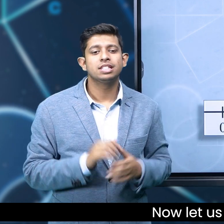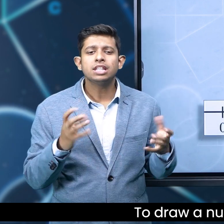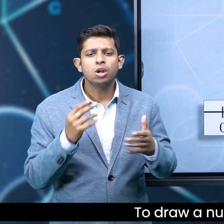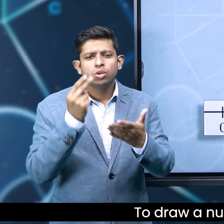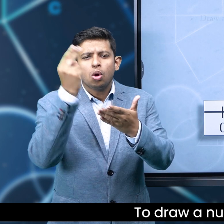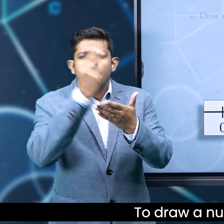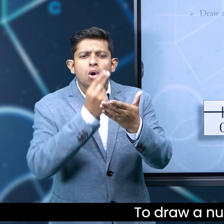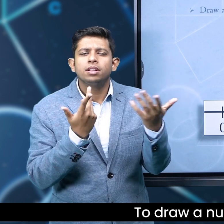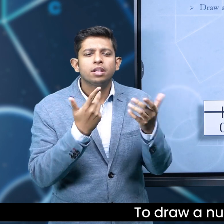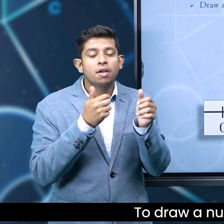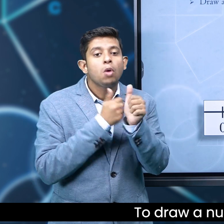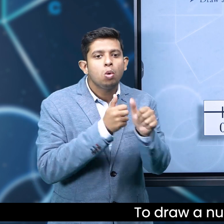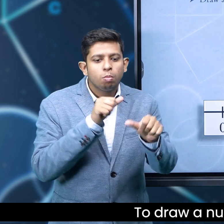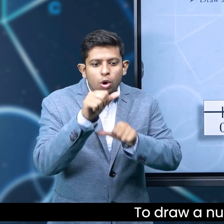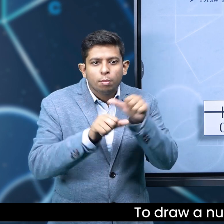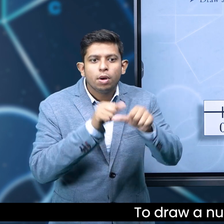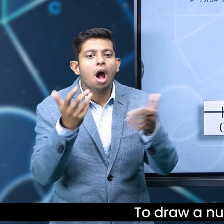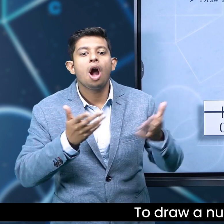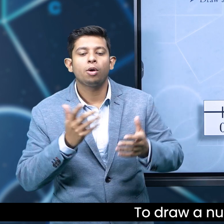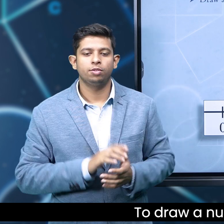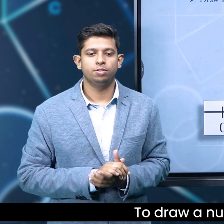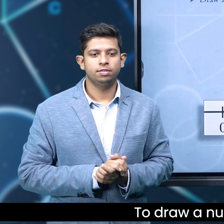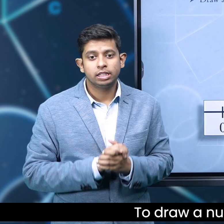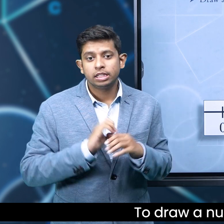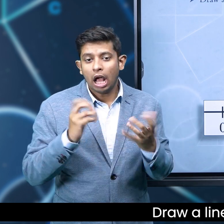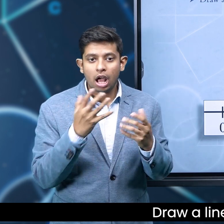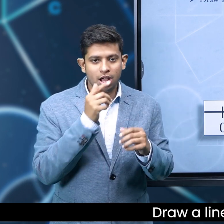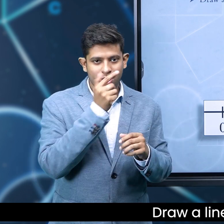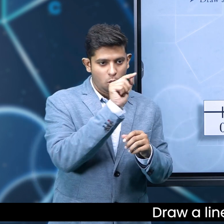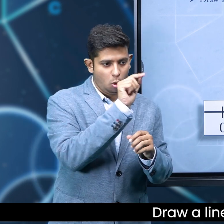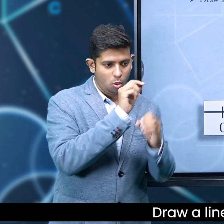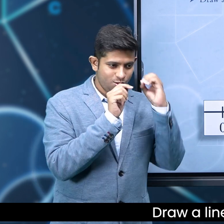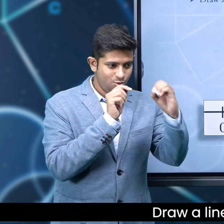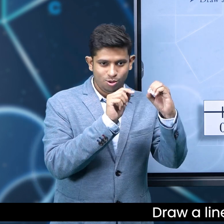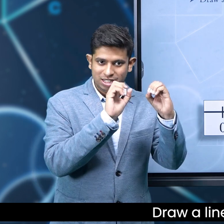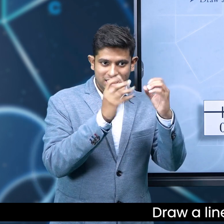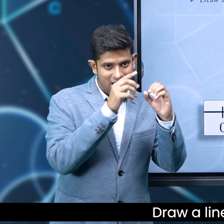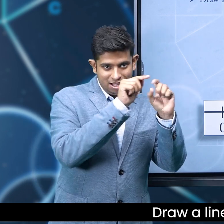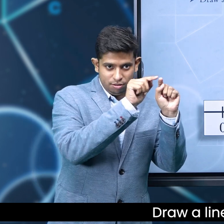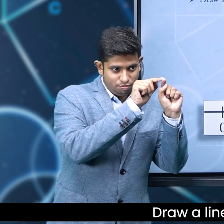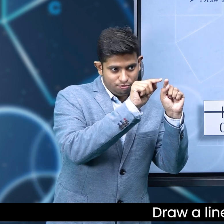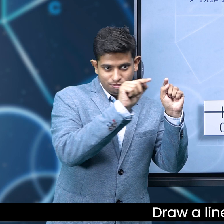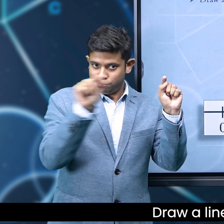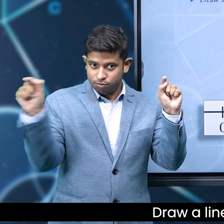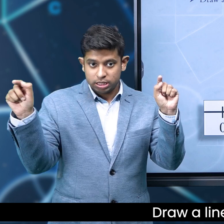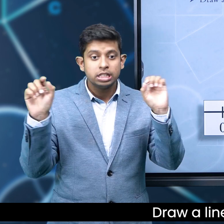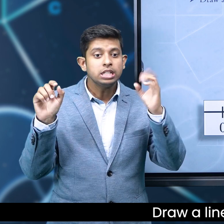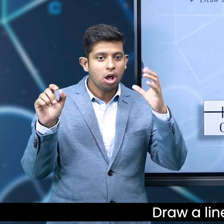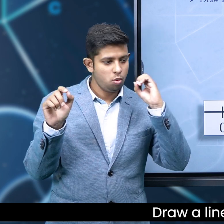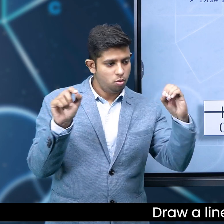To draw a number line, follow these steps. Draw a line and mark a point 0 on it.